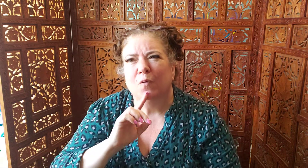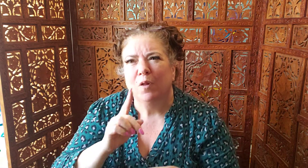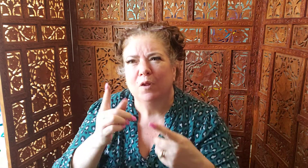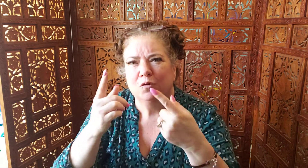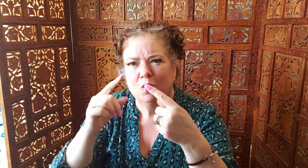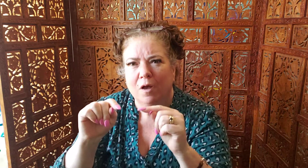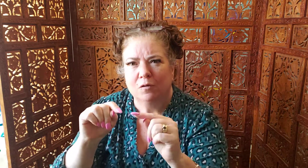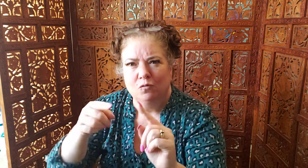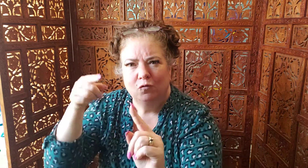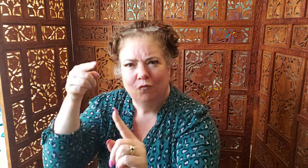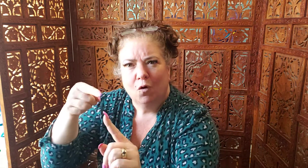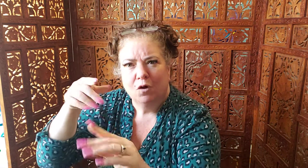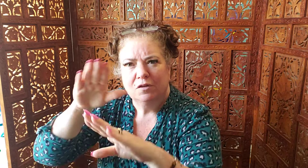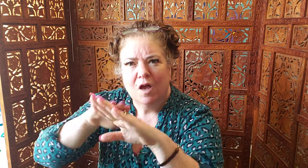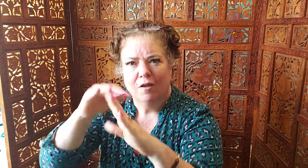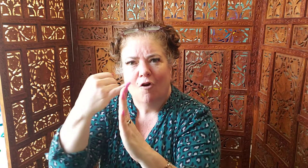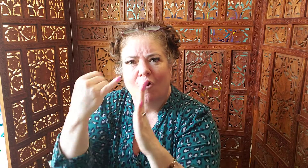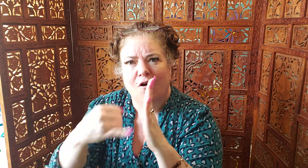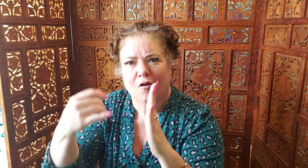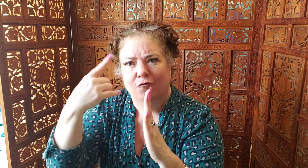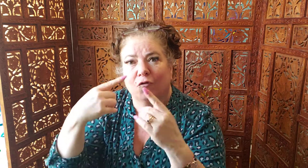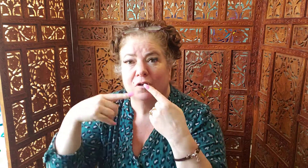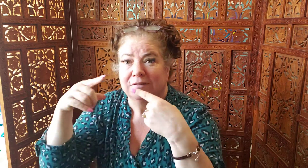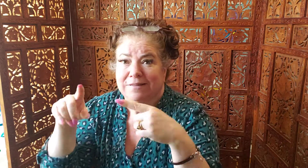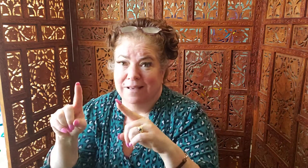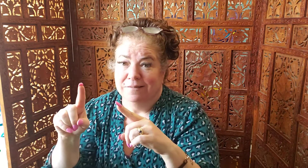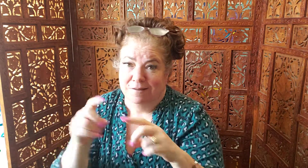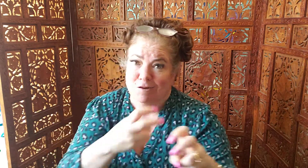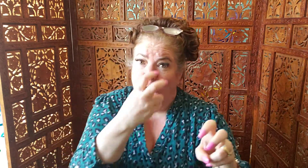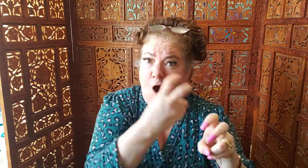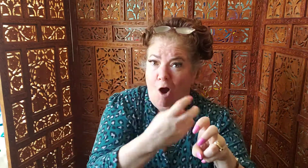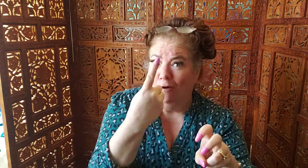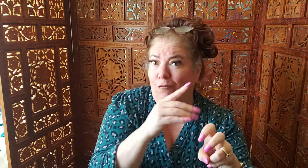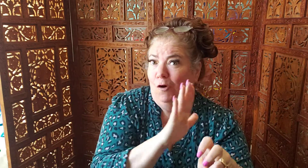little differently, like maybe with some money.